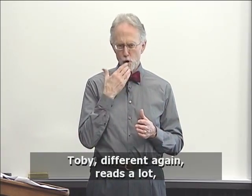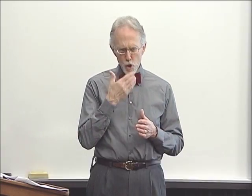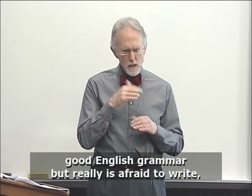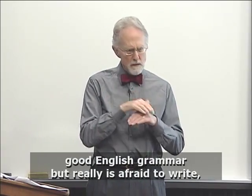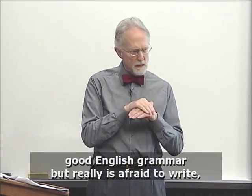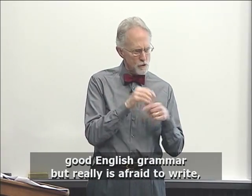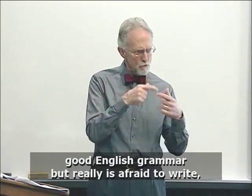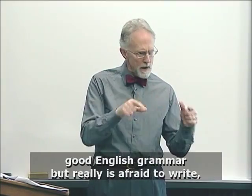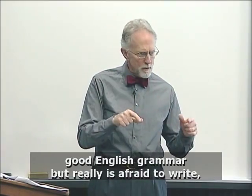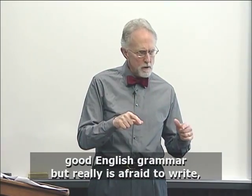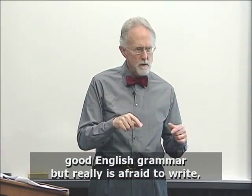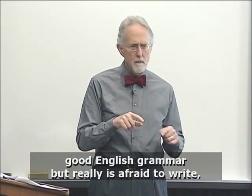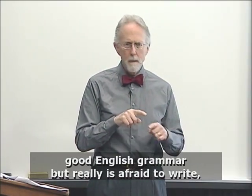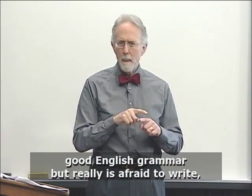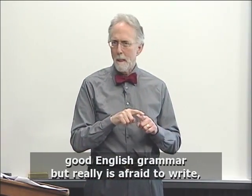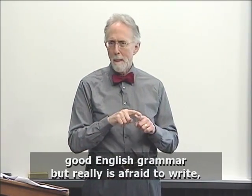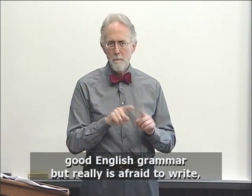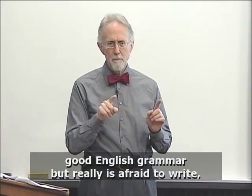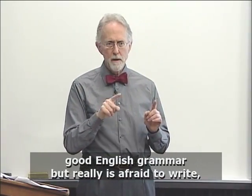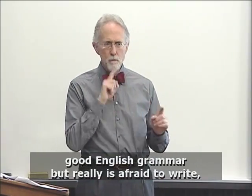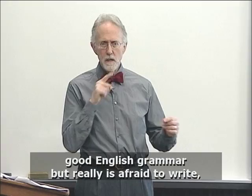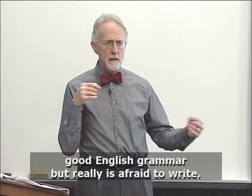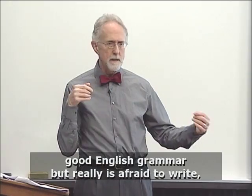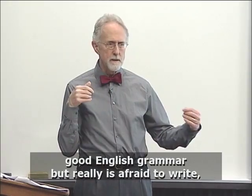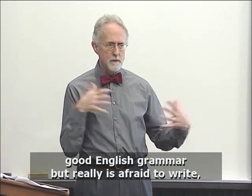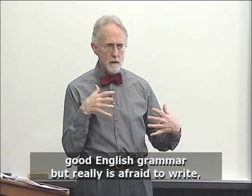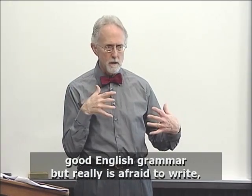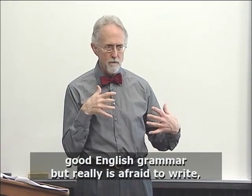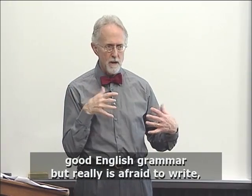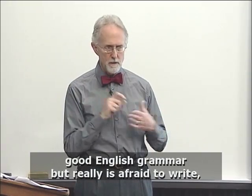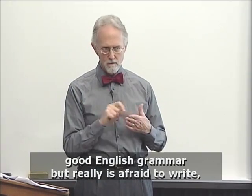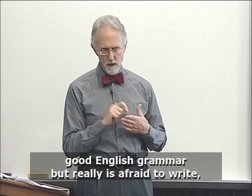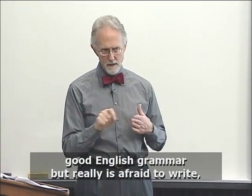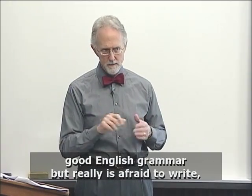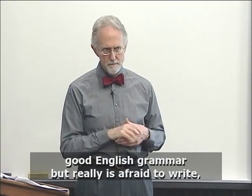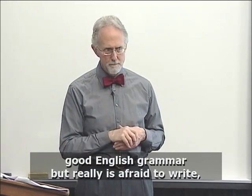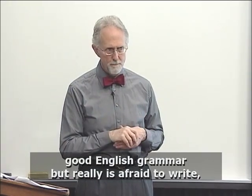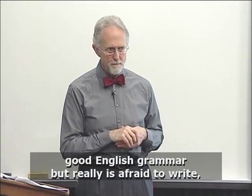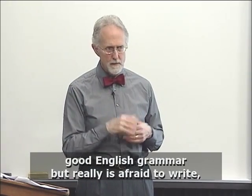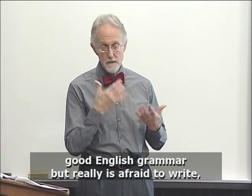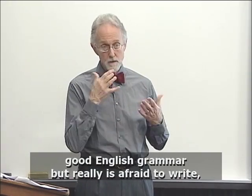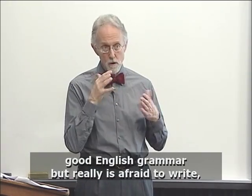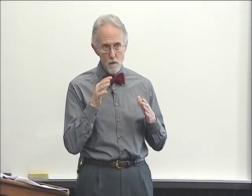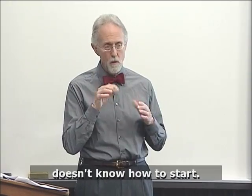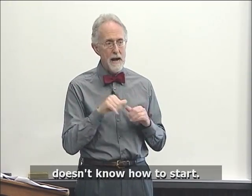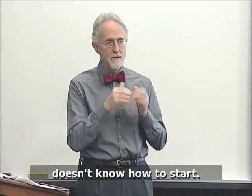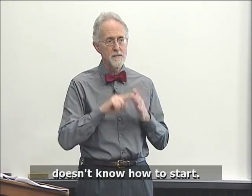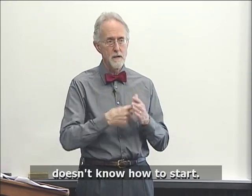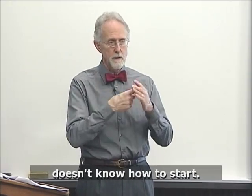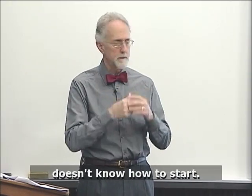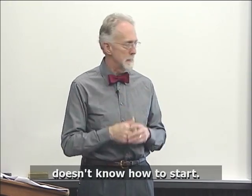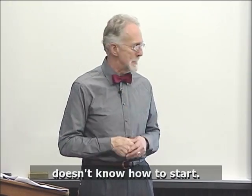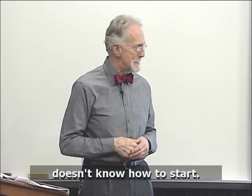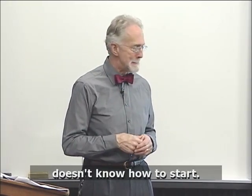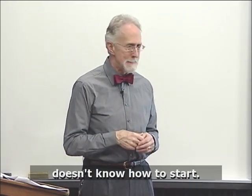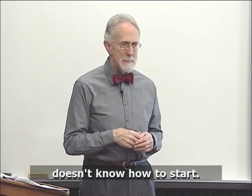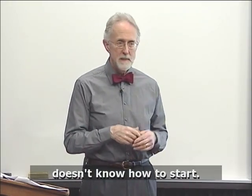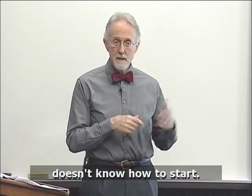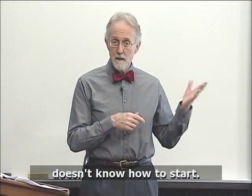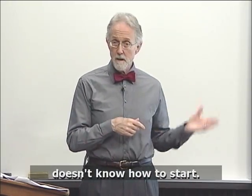good English grammar, but really is afraid to write, doesn't know how to start. These